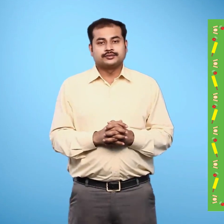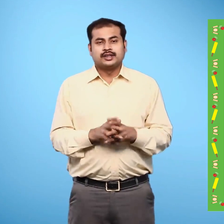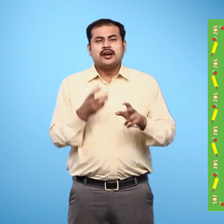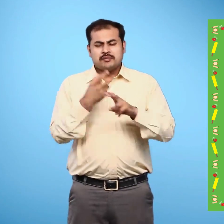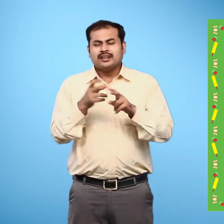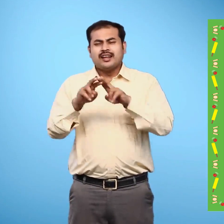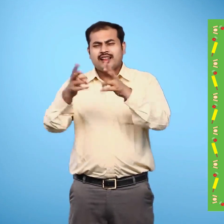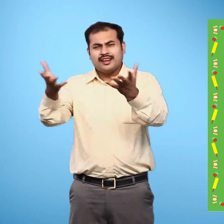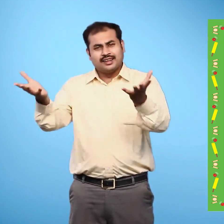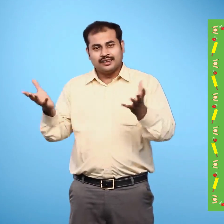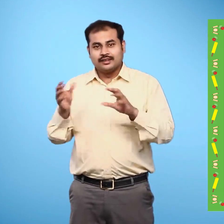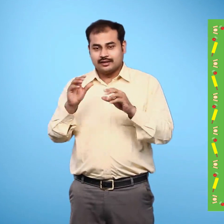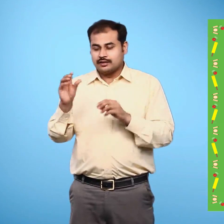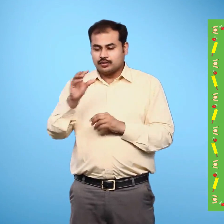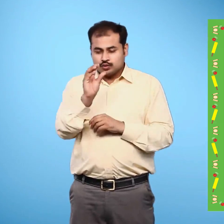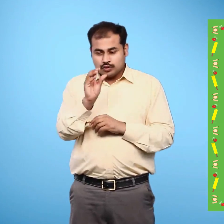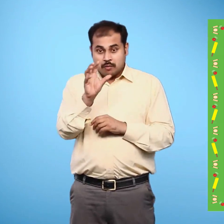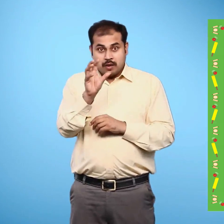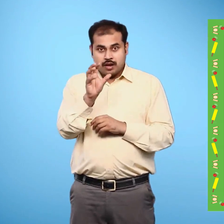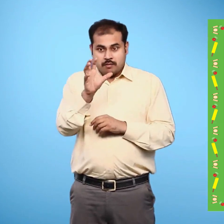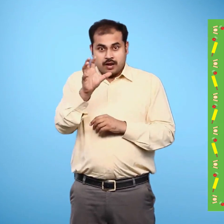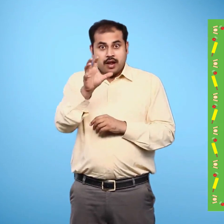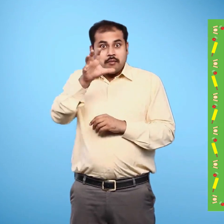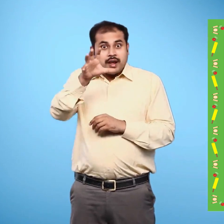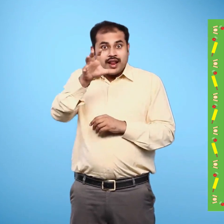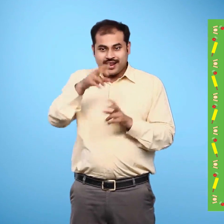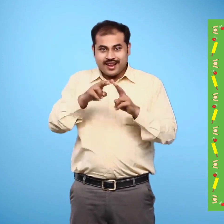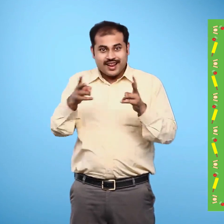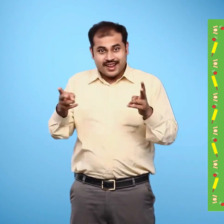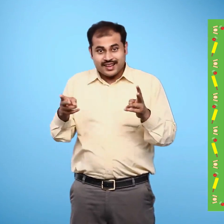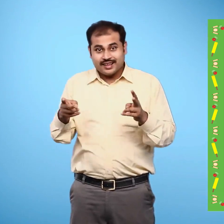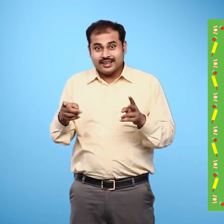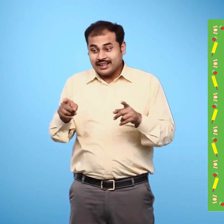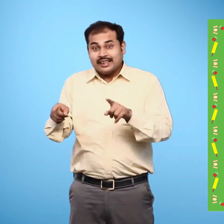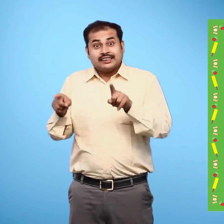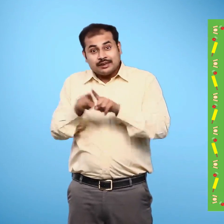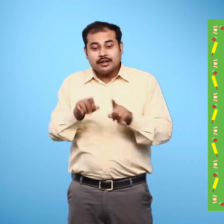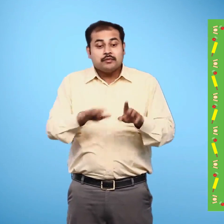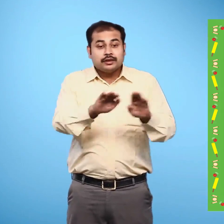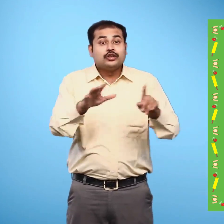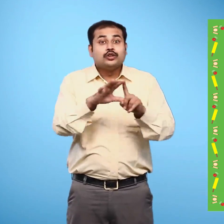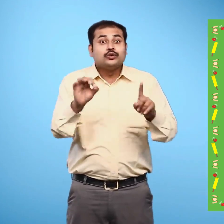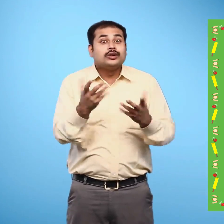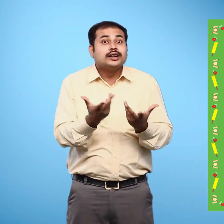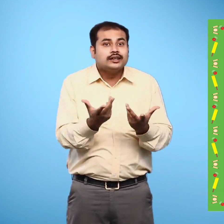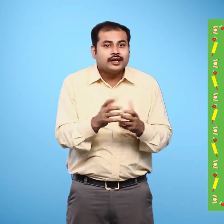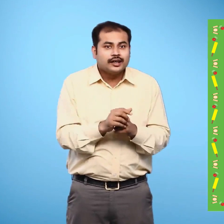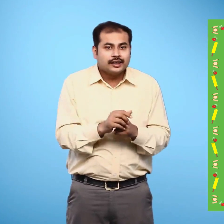In which they need to make stable stacks of irregular stones as fast as possible.